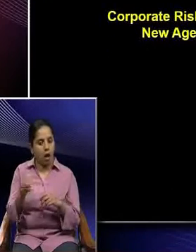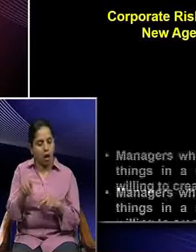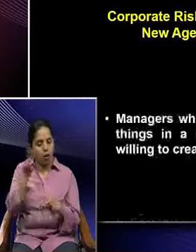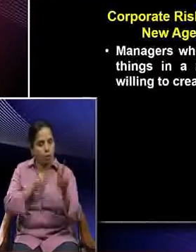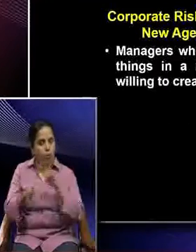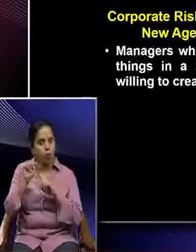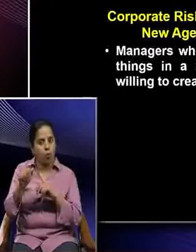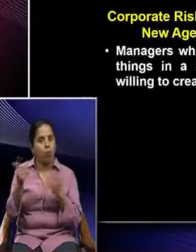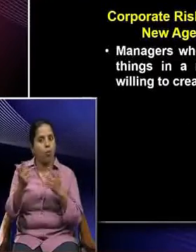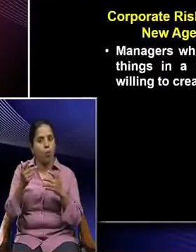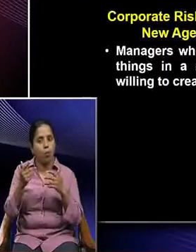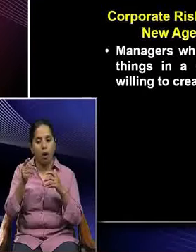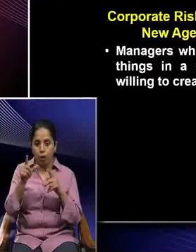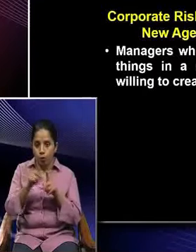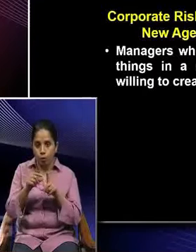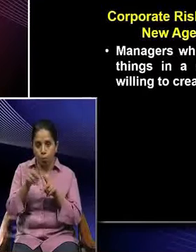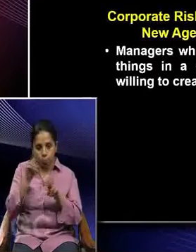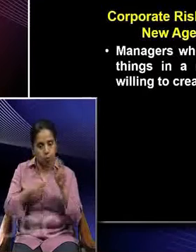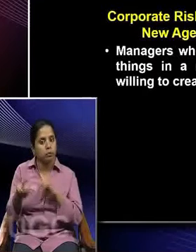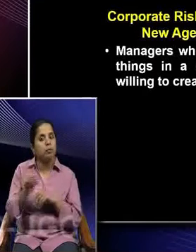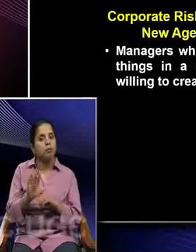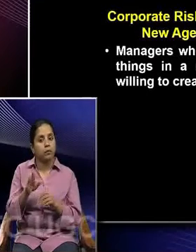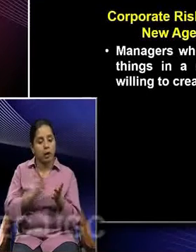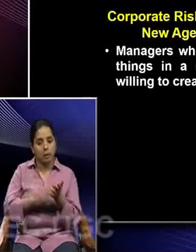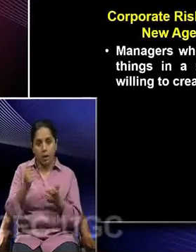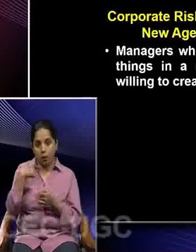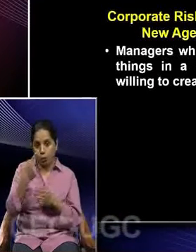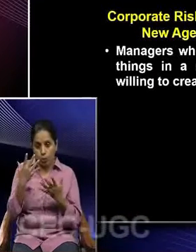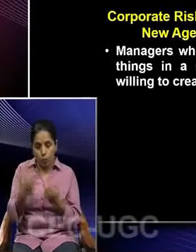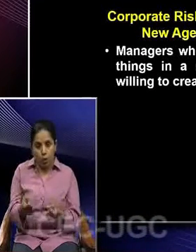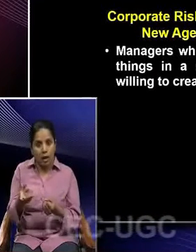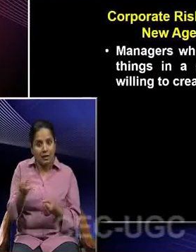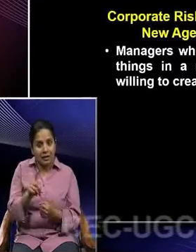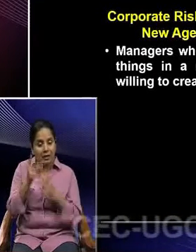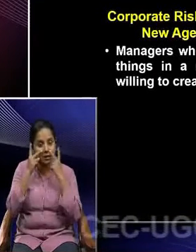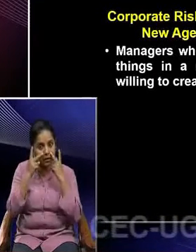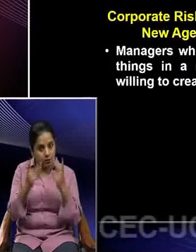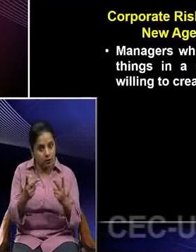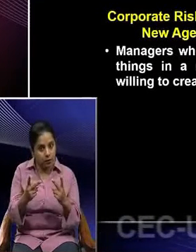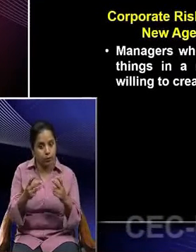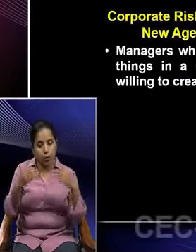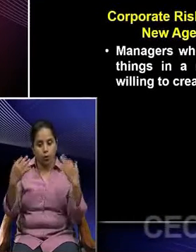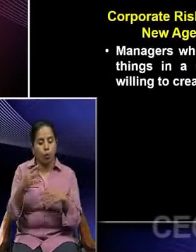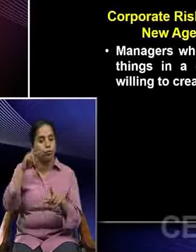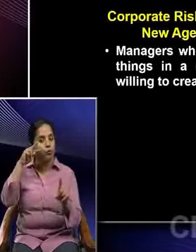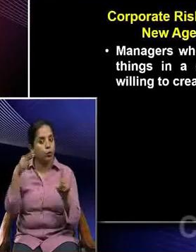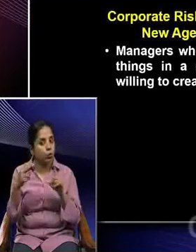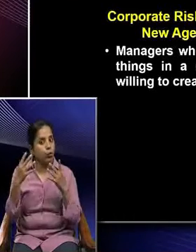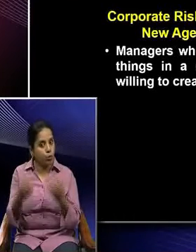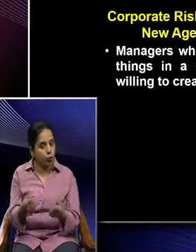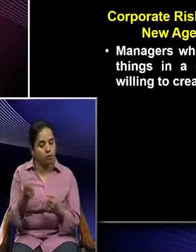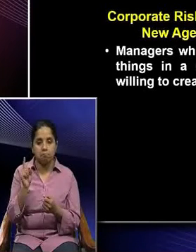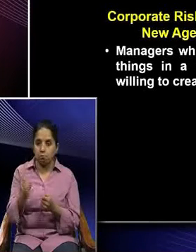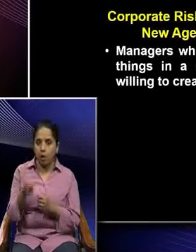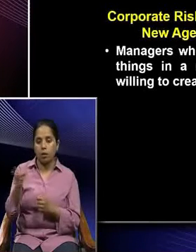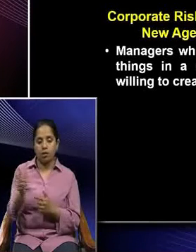on what they are doing. So managers who are willing to re-see the things in a new perspective, they have to